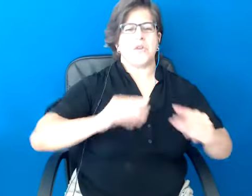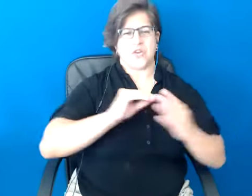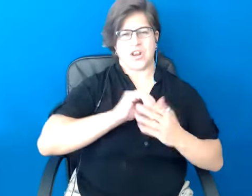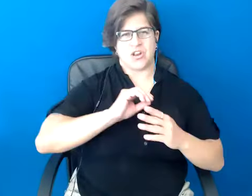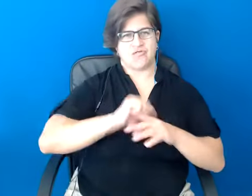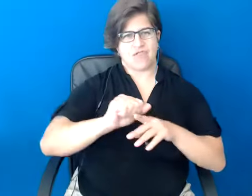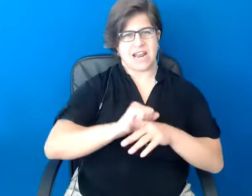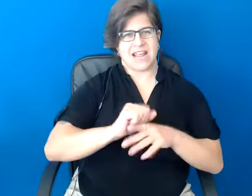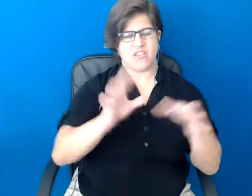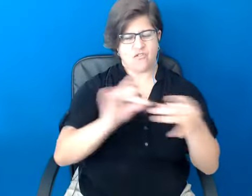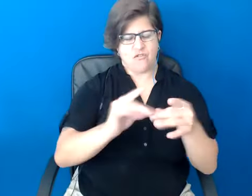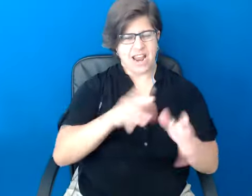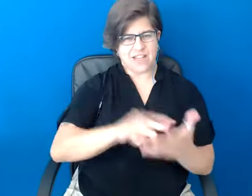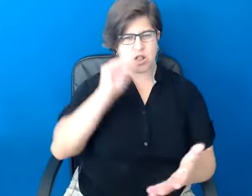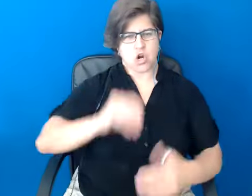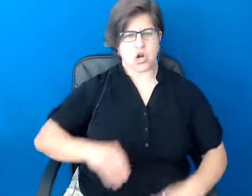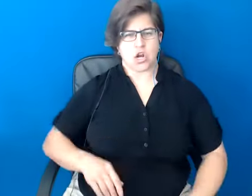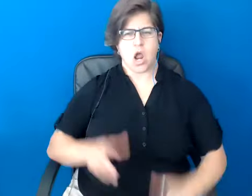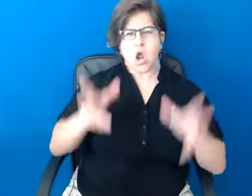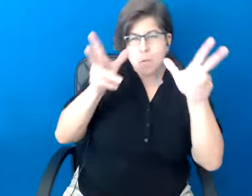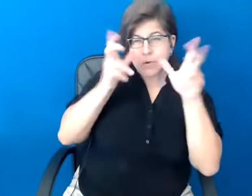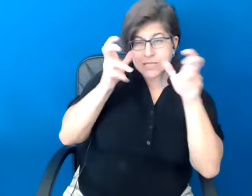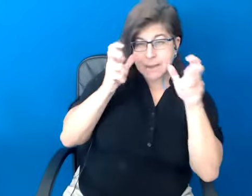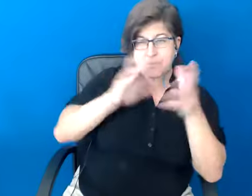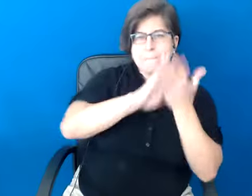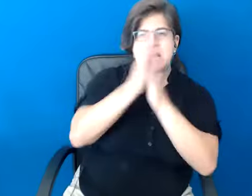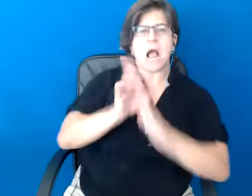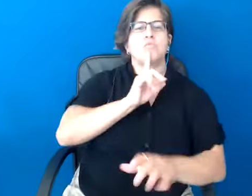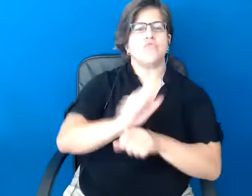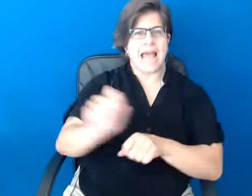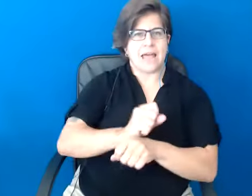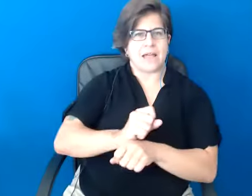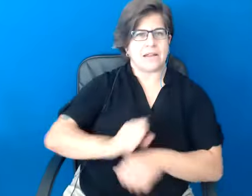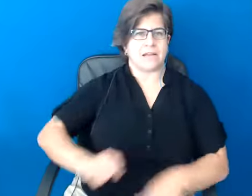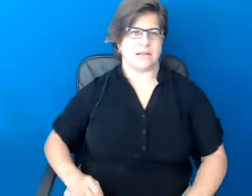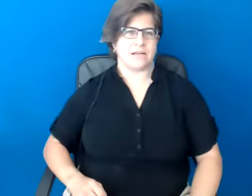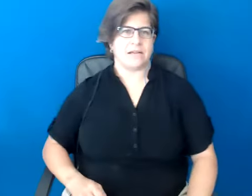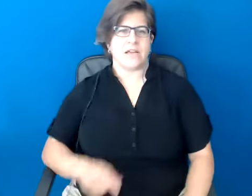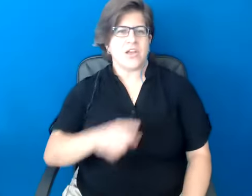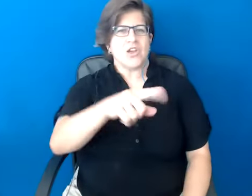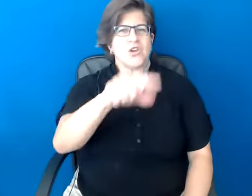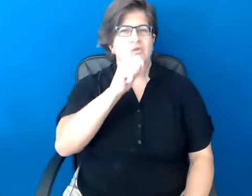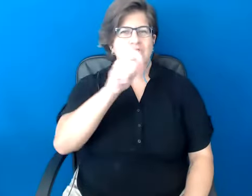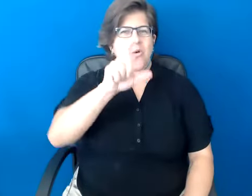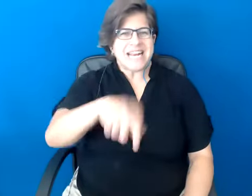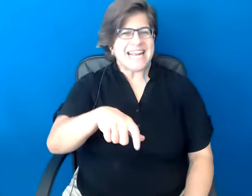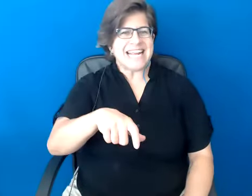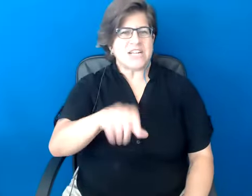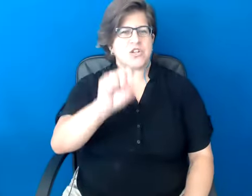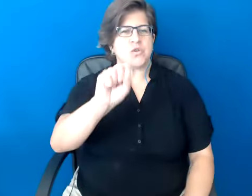that we do every year is equal opportunity training. And there's a phrase I learned there called perception is reality, right? You don't need